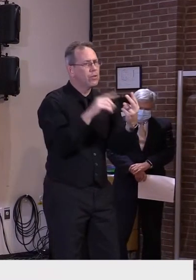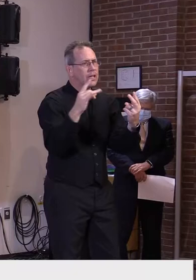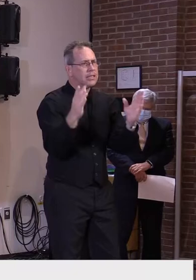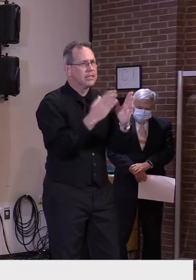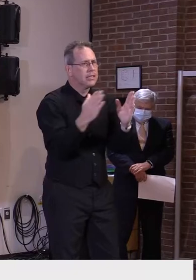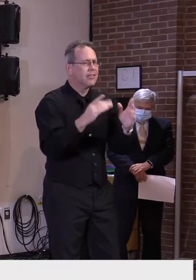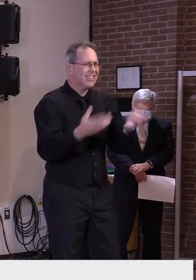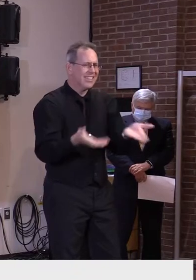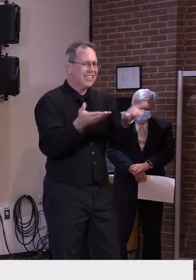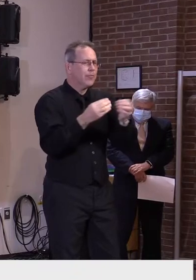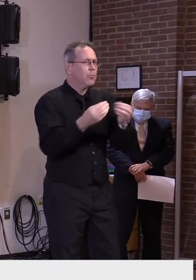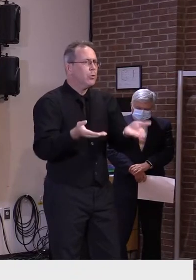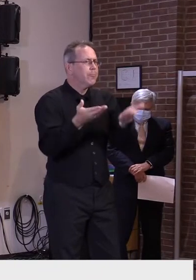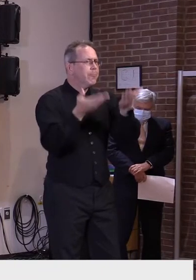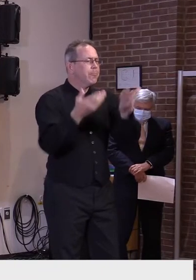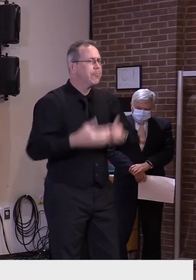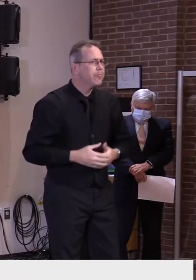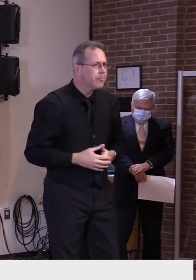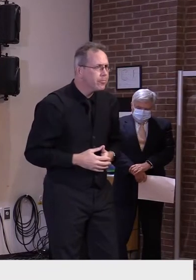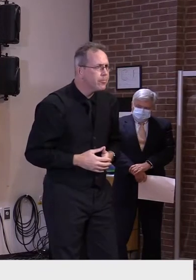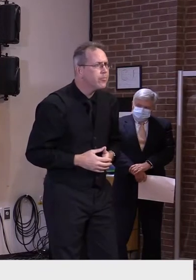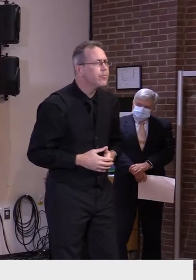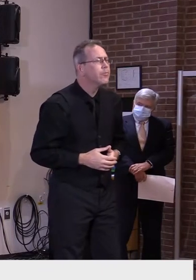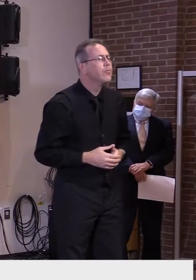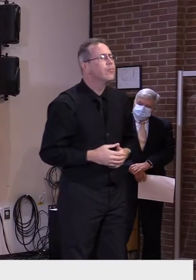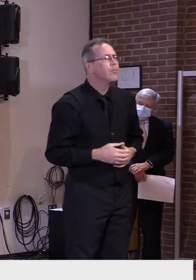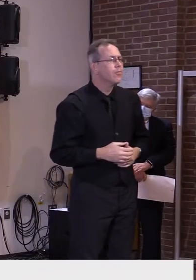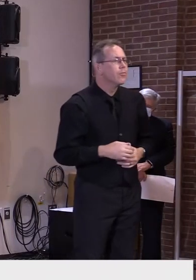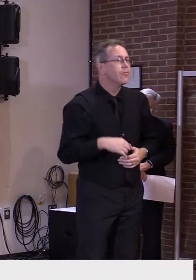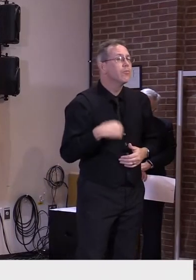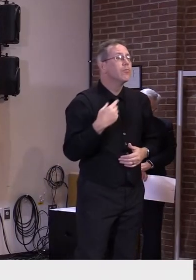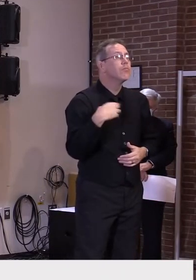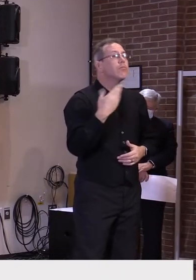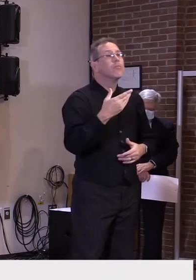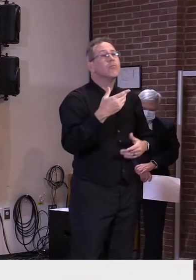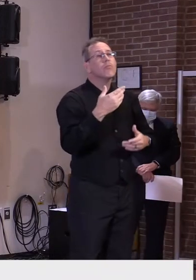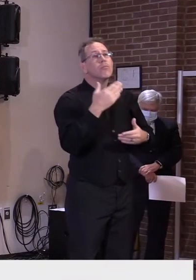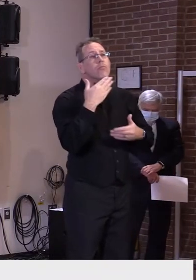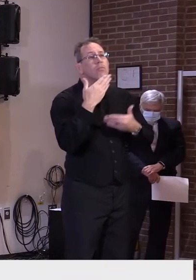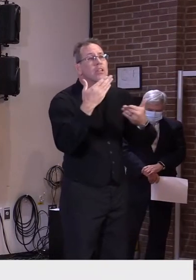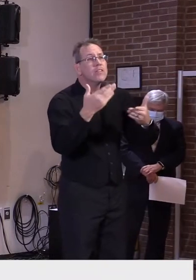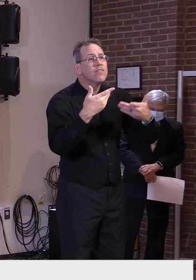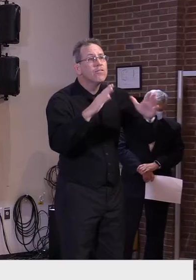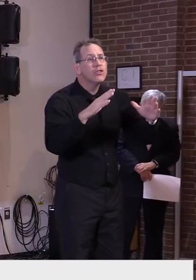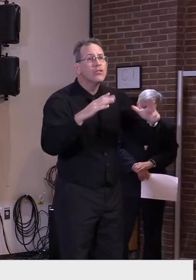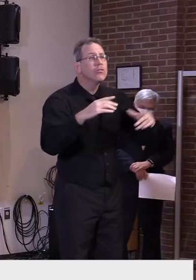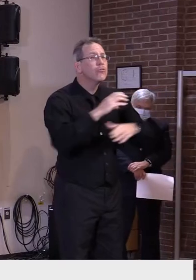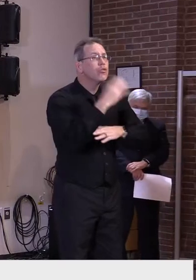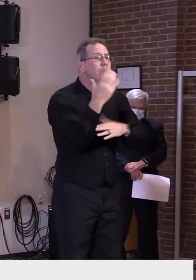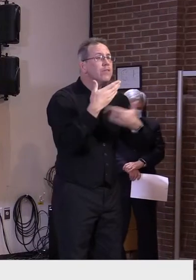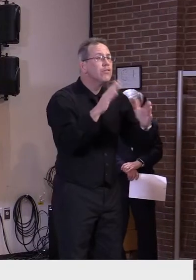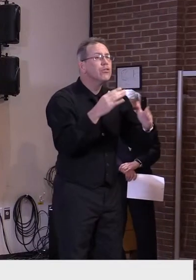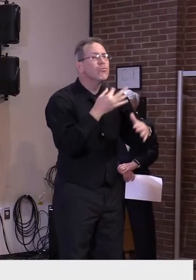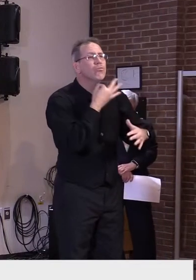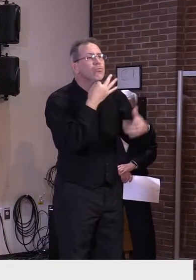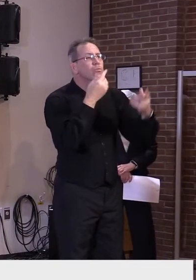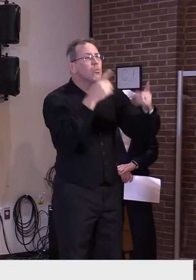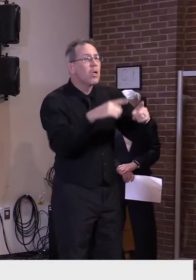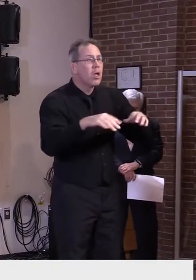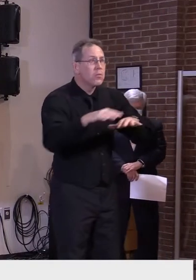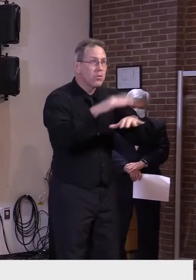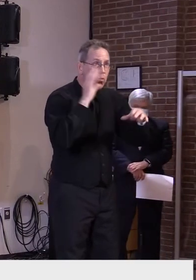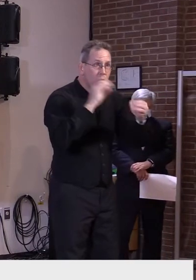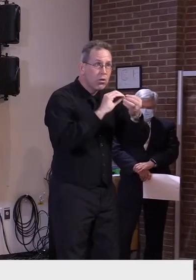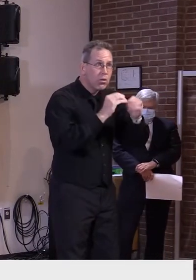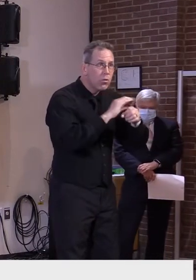play out in school operations around the state. Those schools with high vaccination student rates will see more stability in their operations, and those with